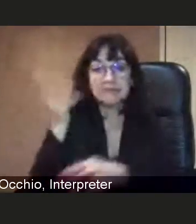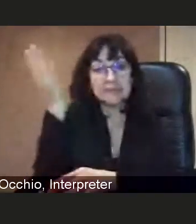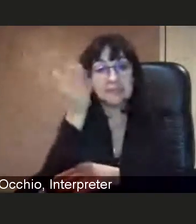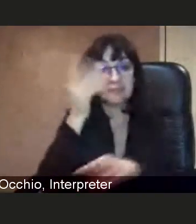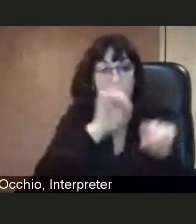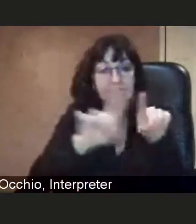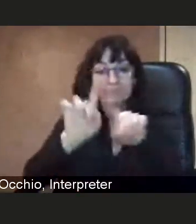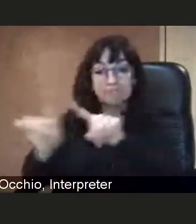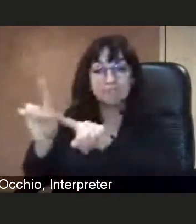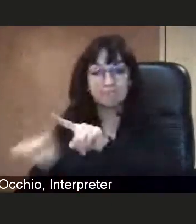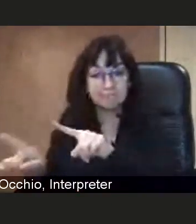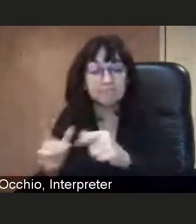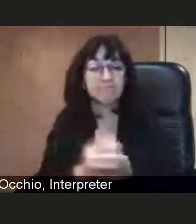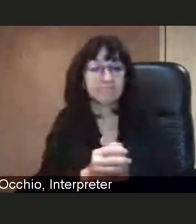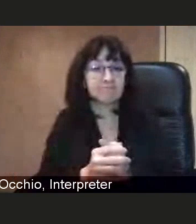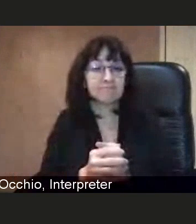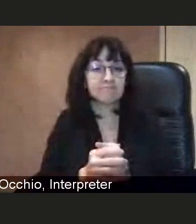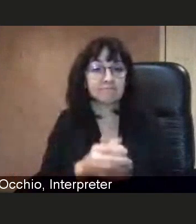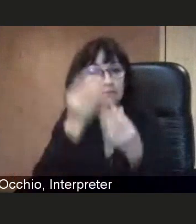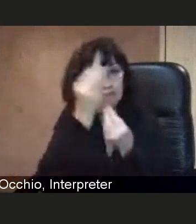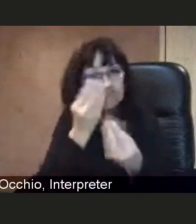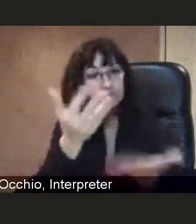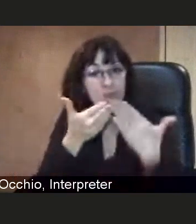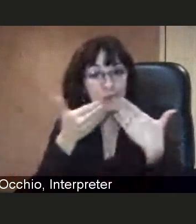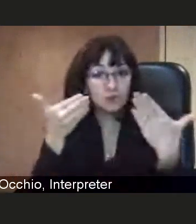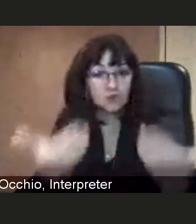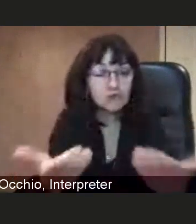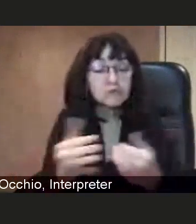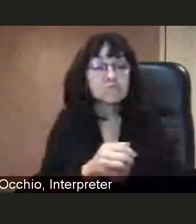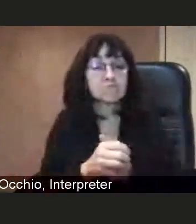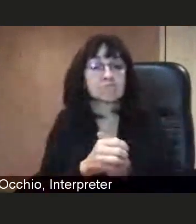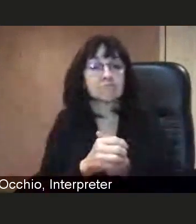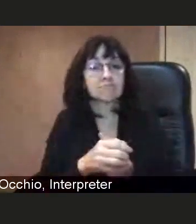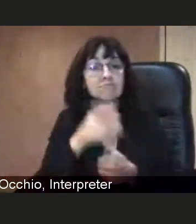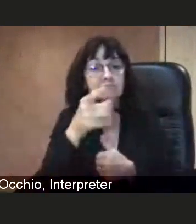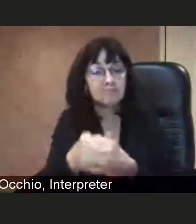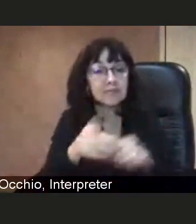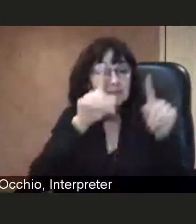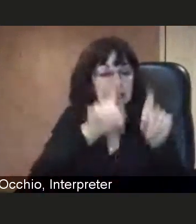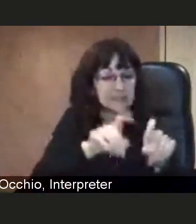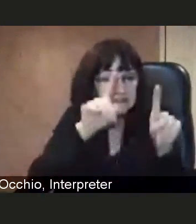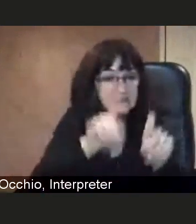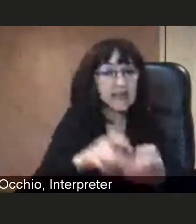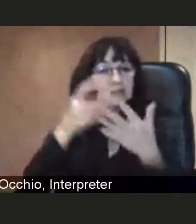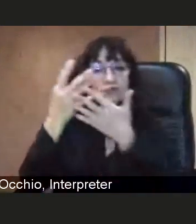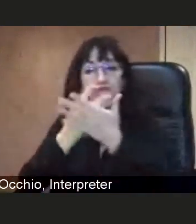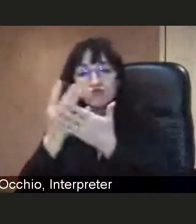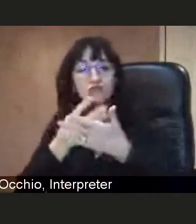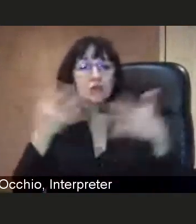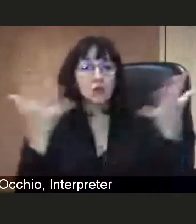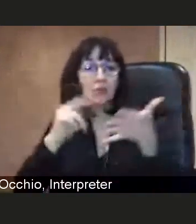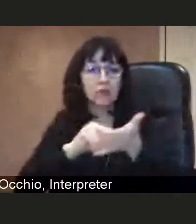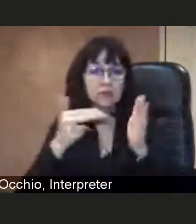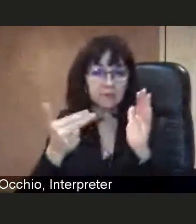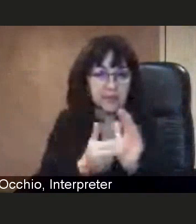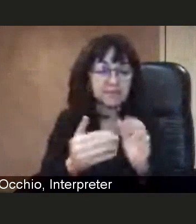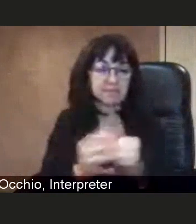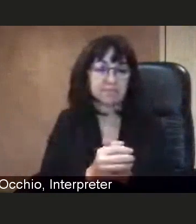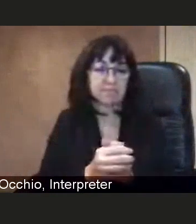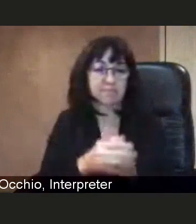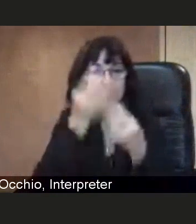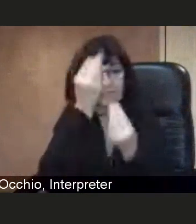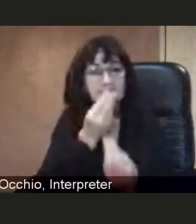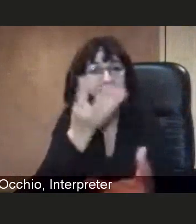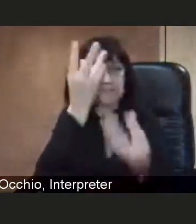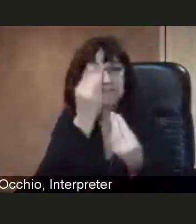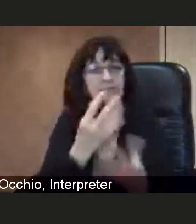efforts, the science behind our battle plans as we prepare to meet what lies ahead in the very near future,